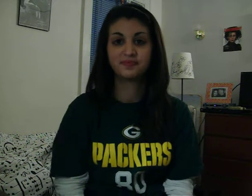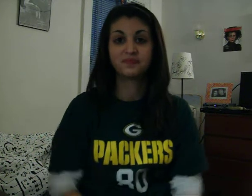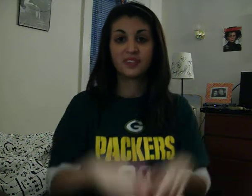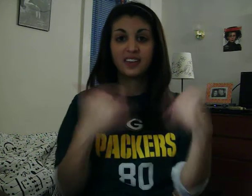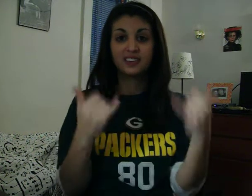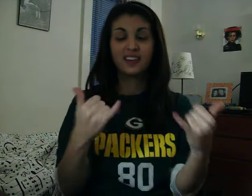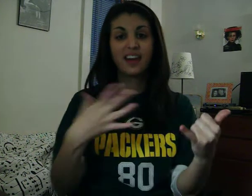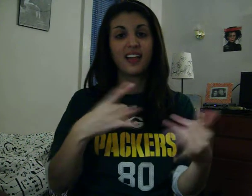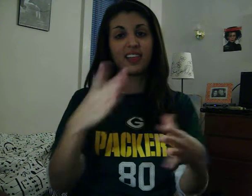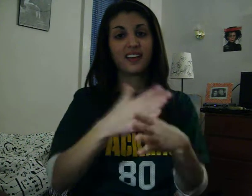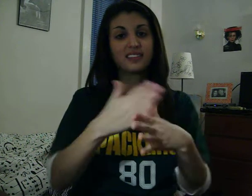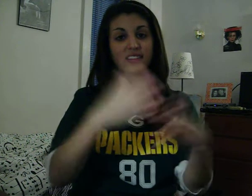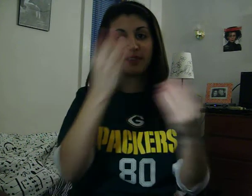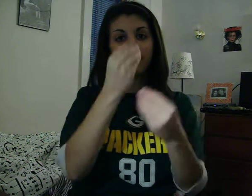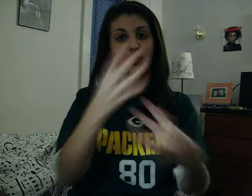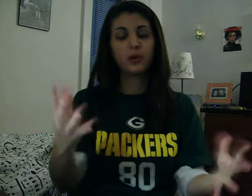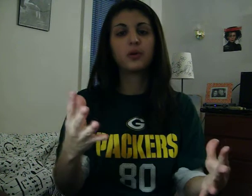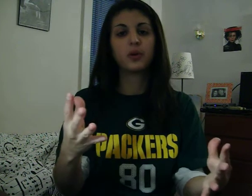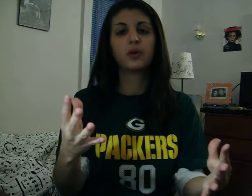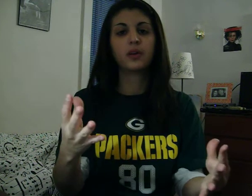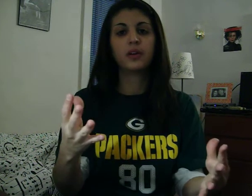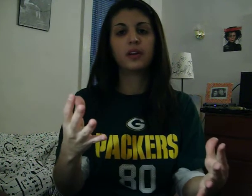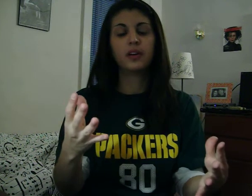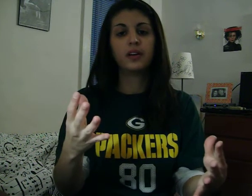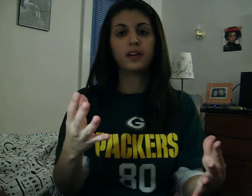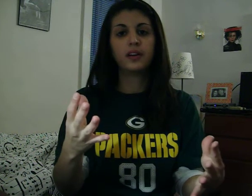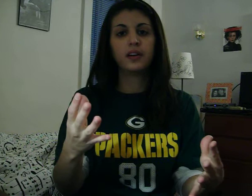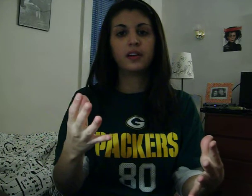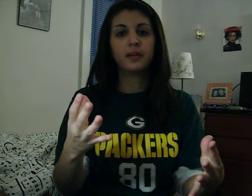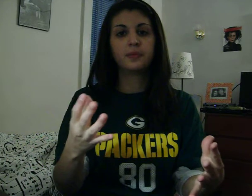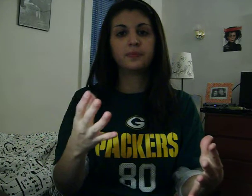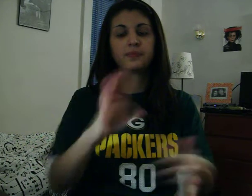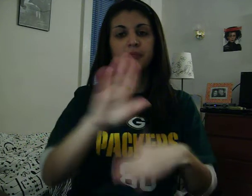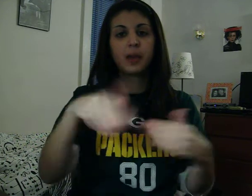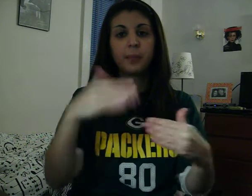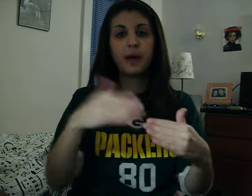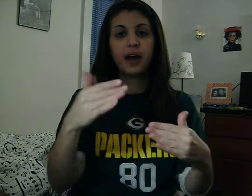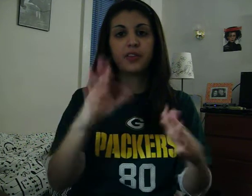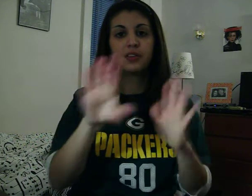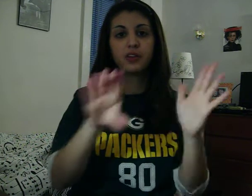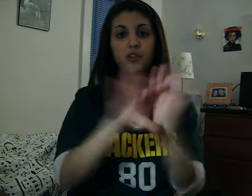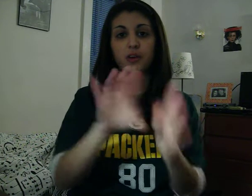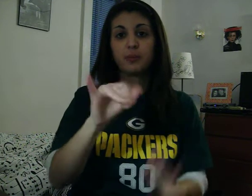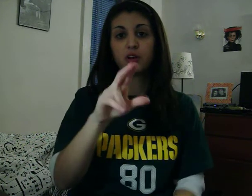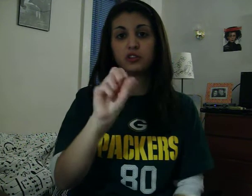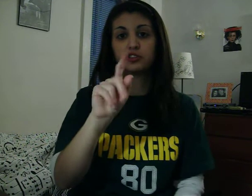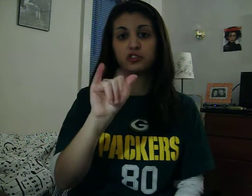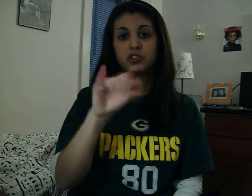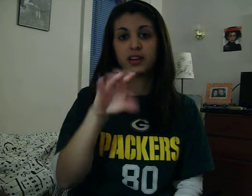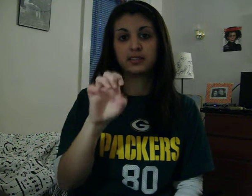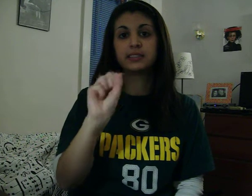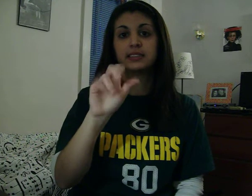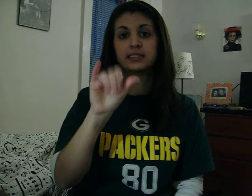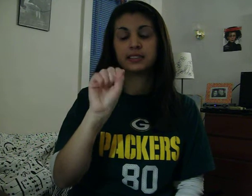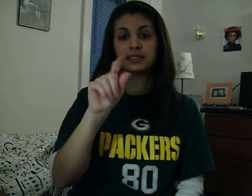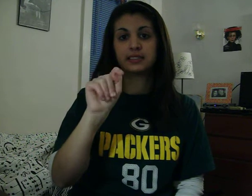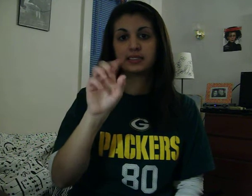give you an overview of the criminal justice system in America. The systems range throughout the country are